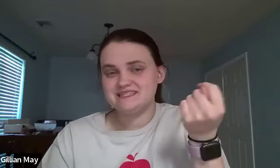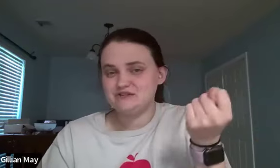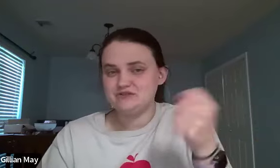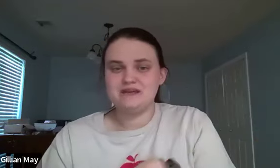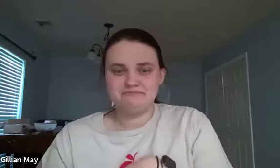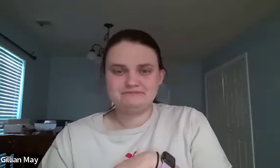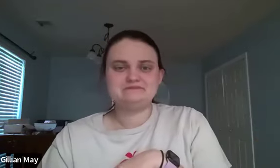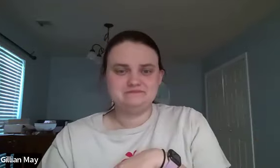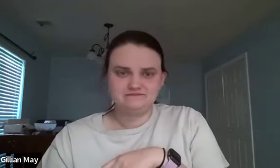See you Tuesday.